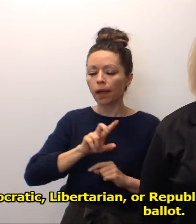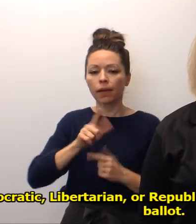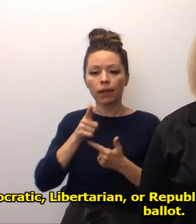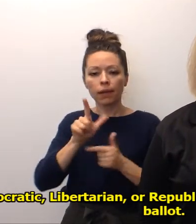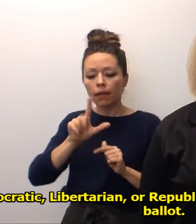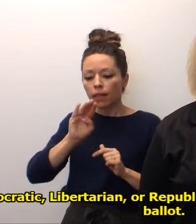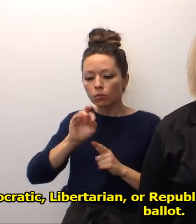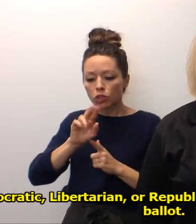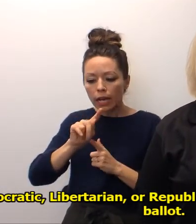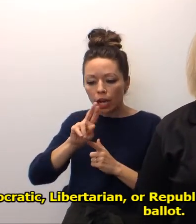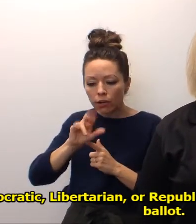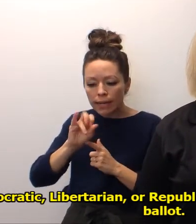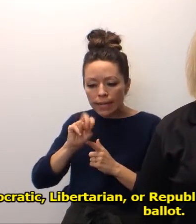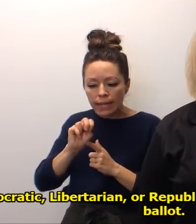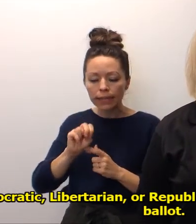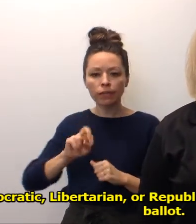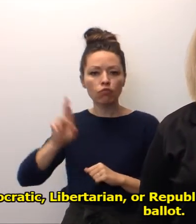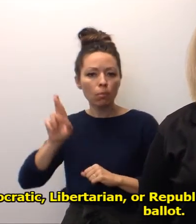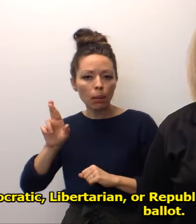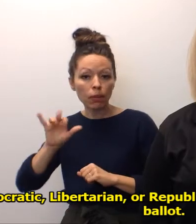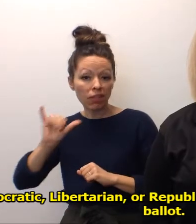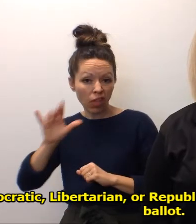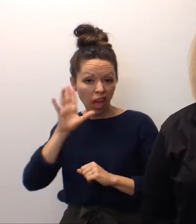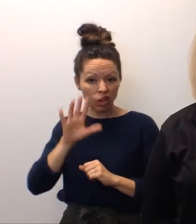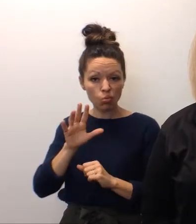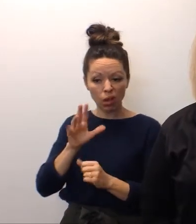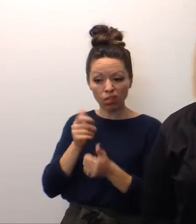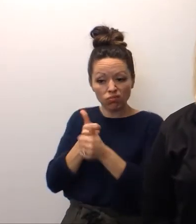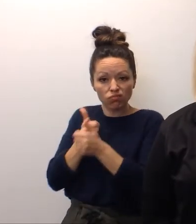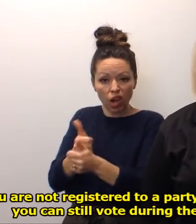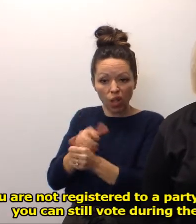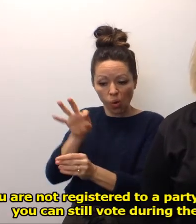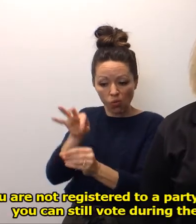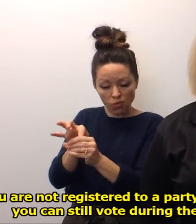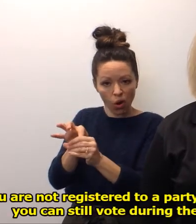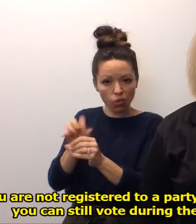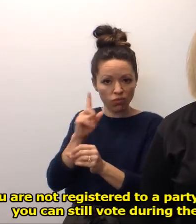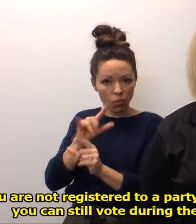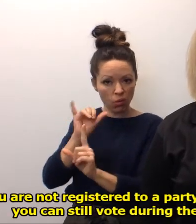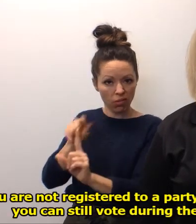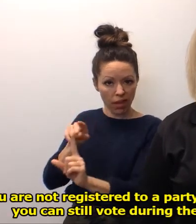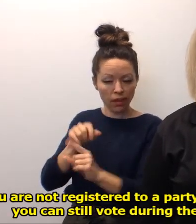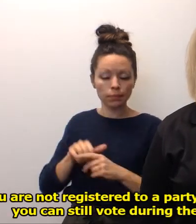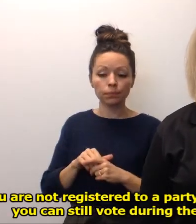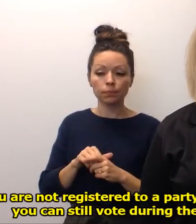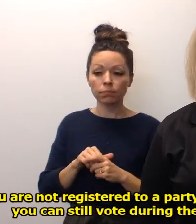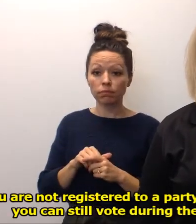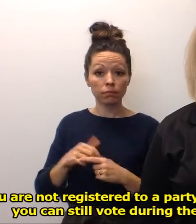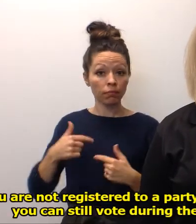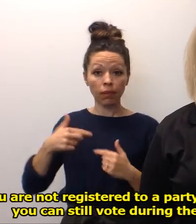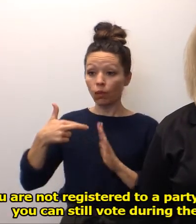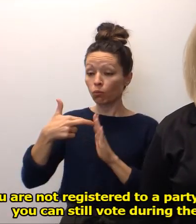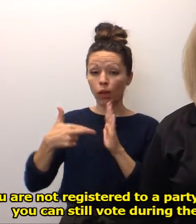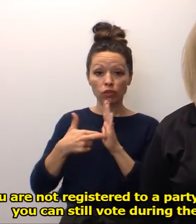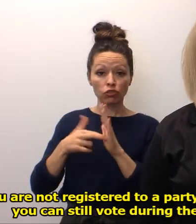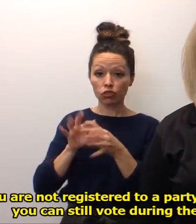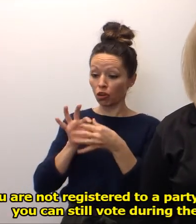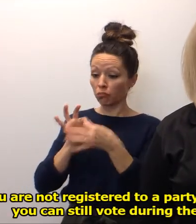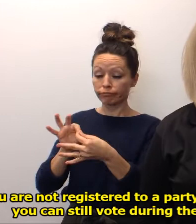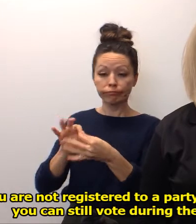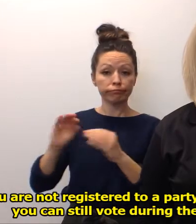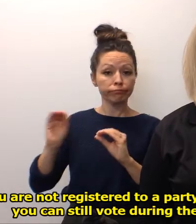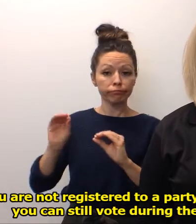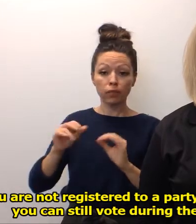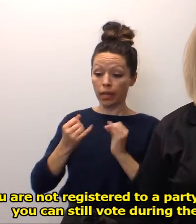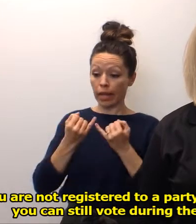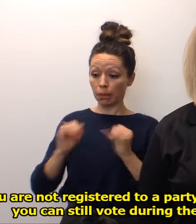or Republican, will vote their party ballot. If you're not registered to a party and are an